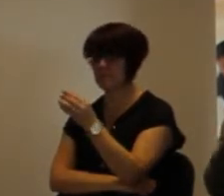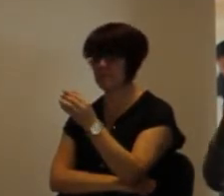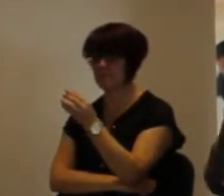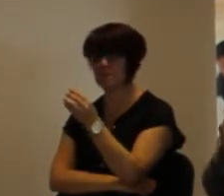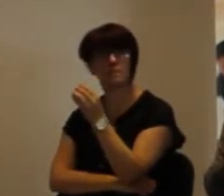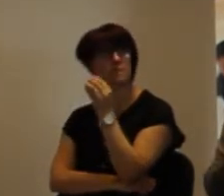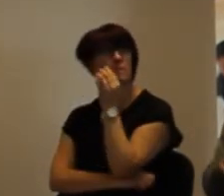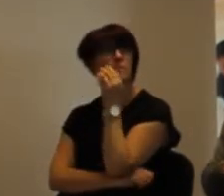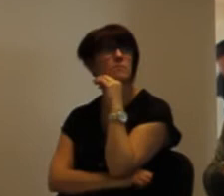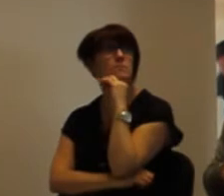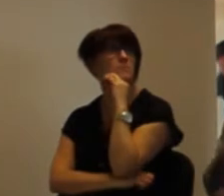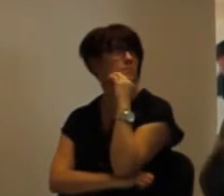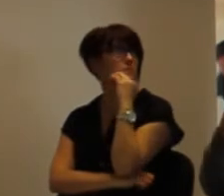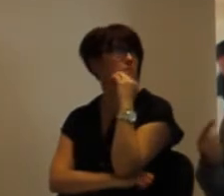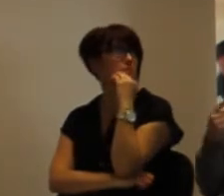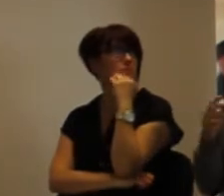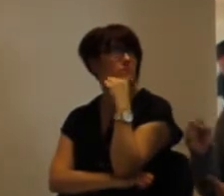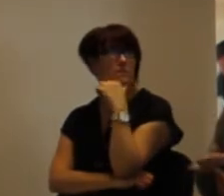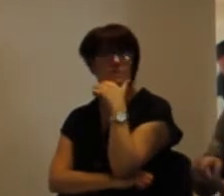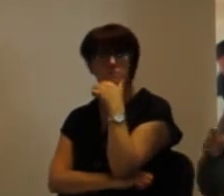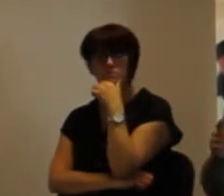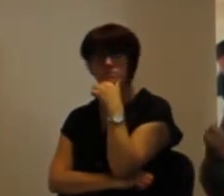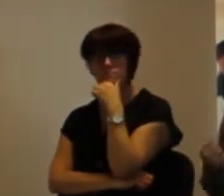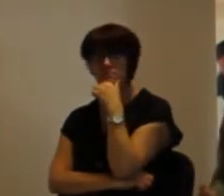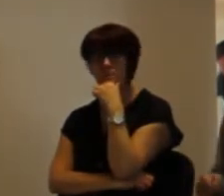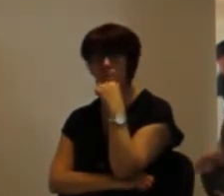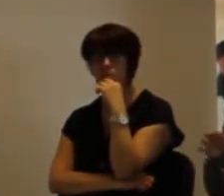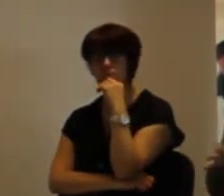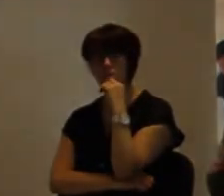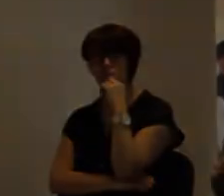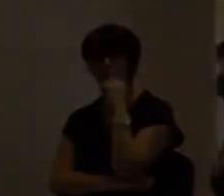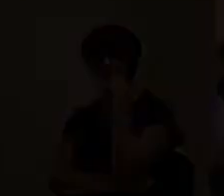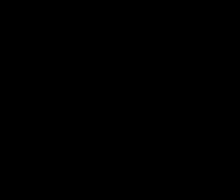I couldn't exaggerate how important that is, very important. So we need to be compliant. This enables compliance.